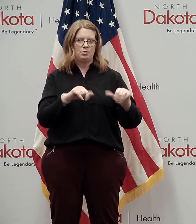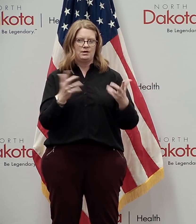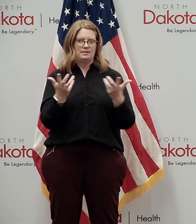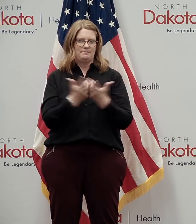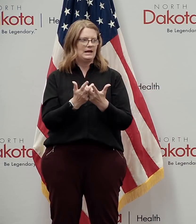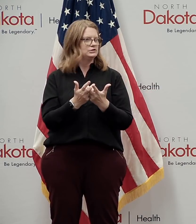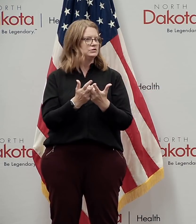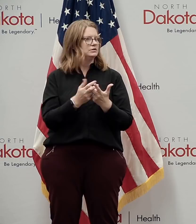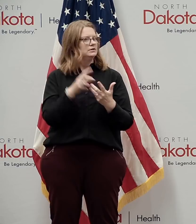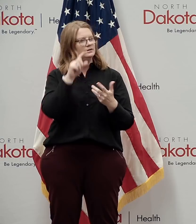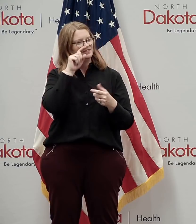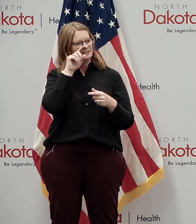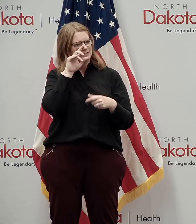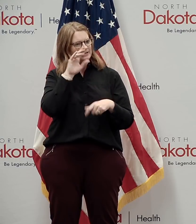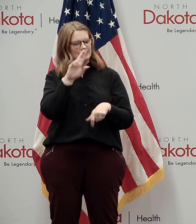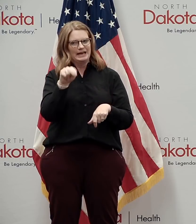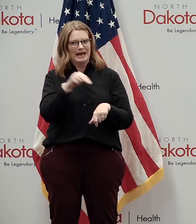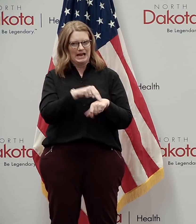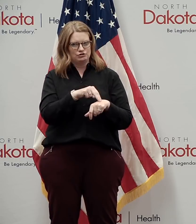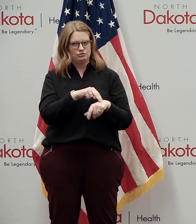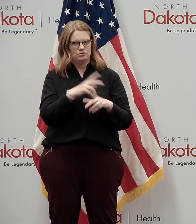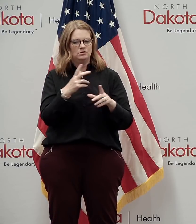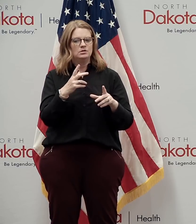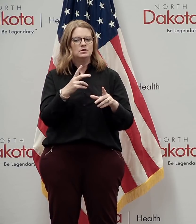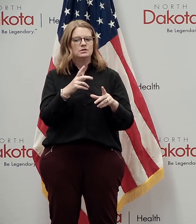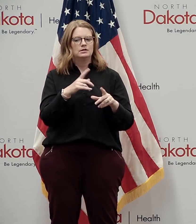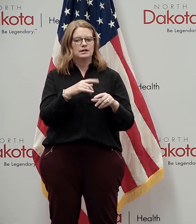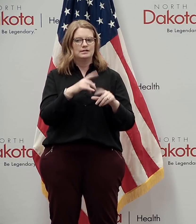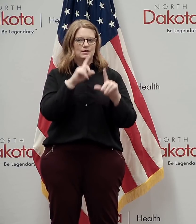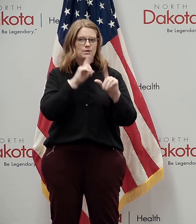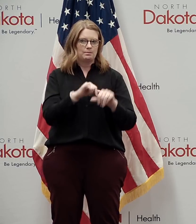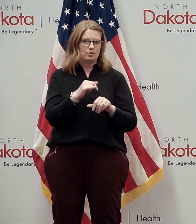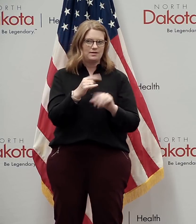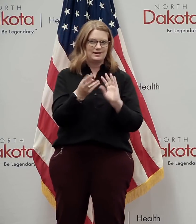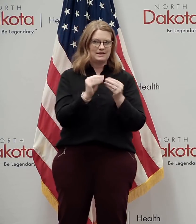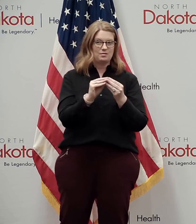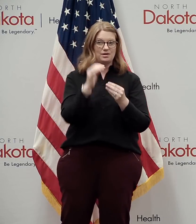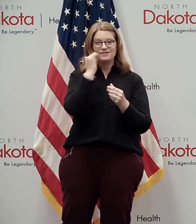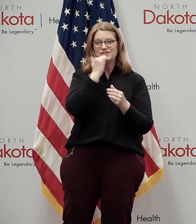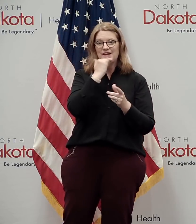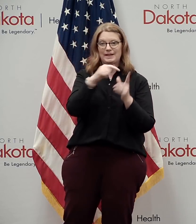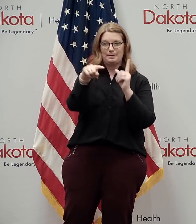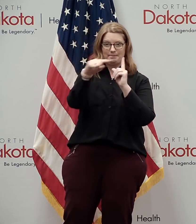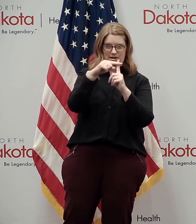match the national. And then we report one number, which is the number of daily positives.